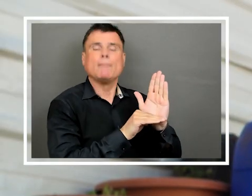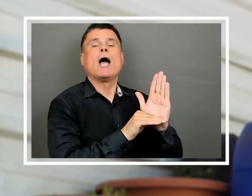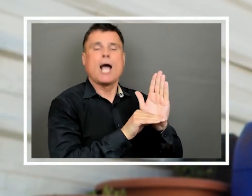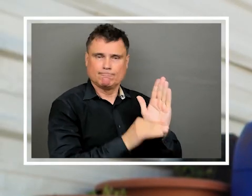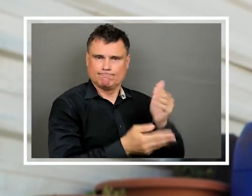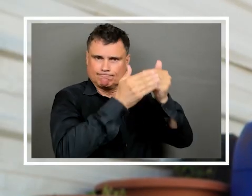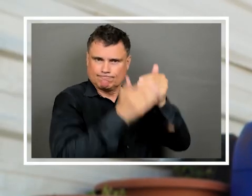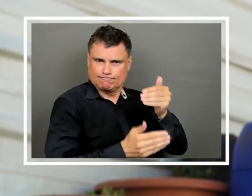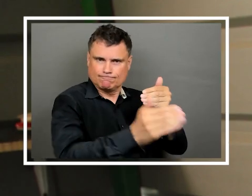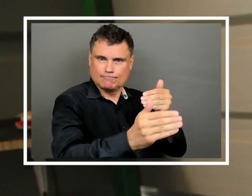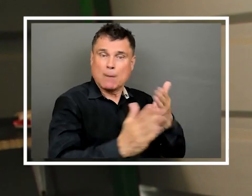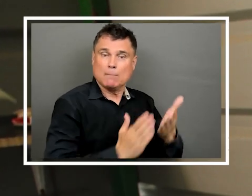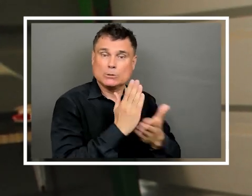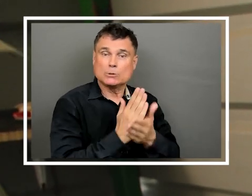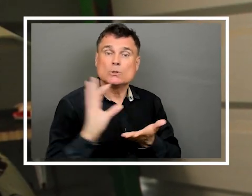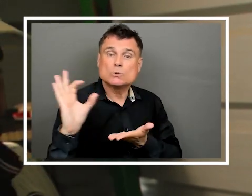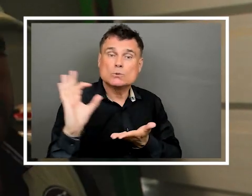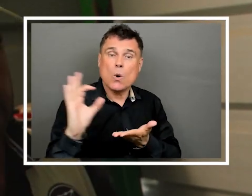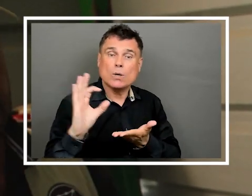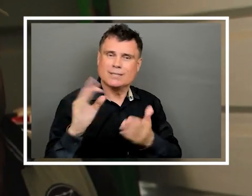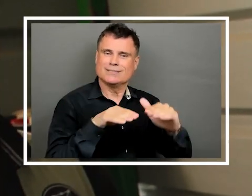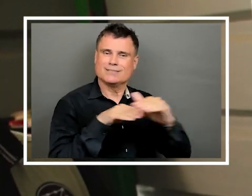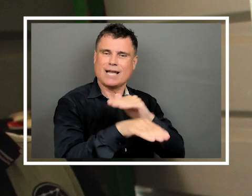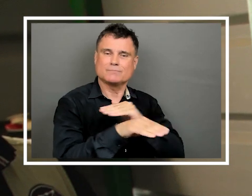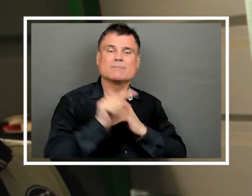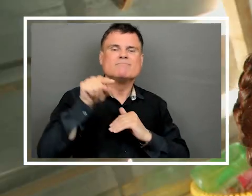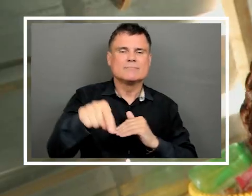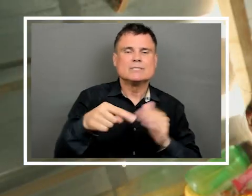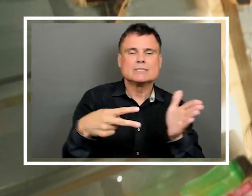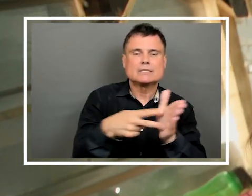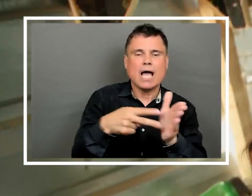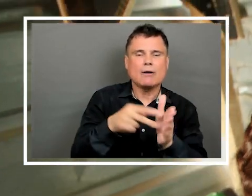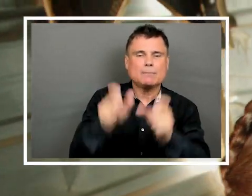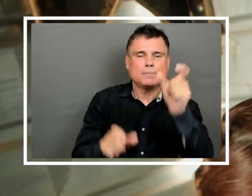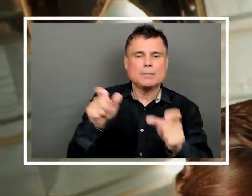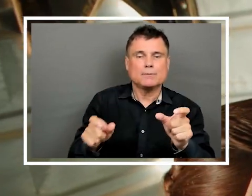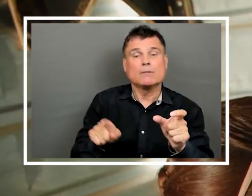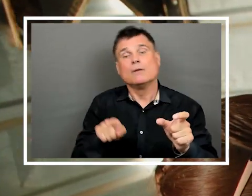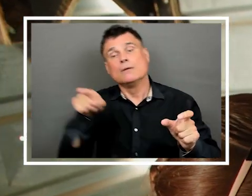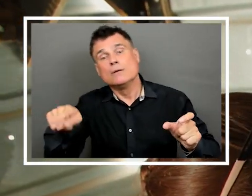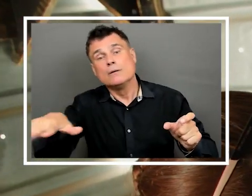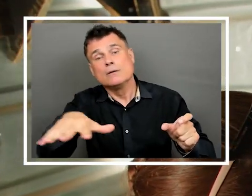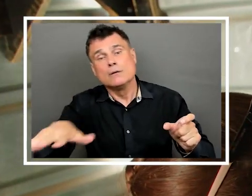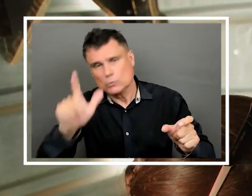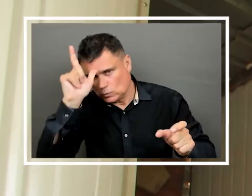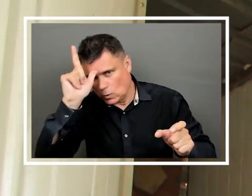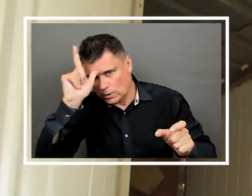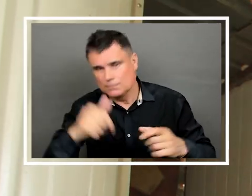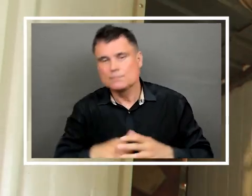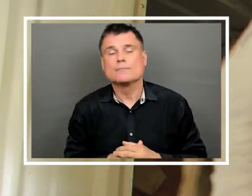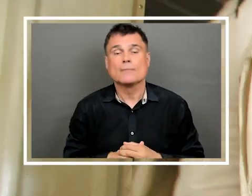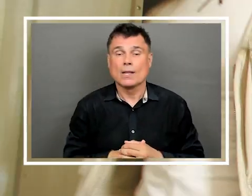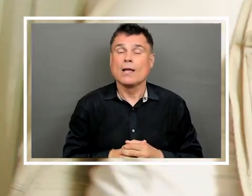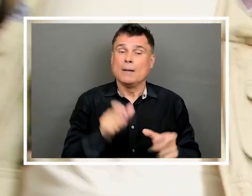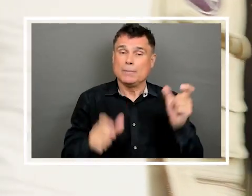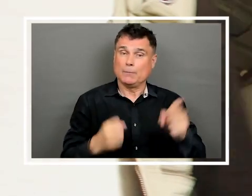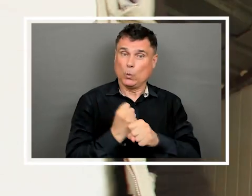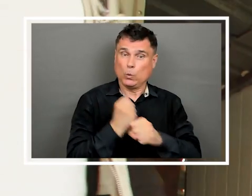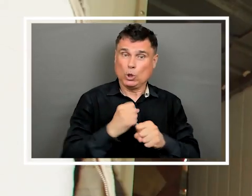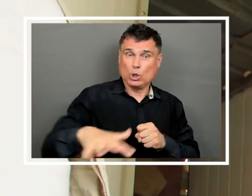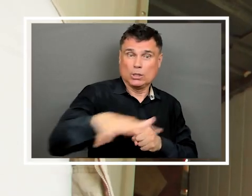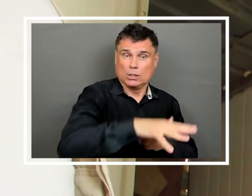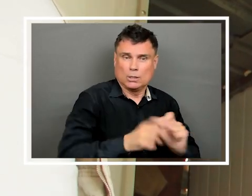UNICEF launched to build accessible toilets in a camp for Syrian refugees in Jordan, Frontline Workers made sure that persons